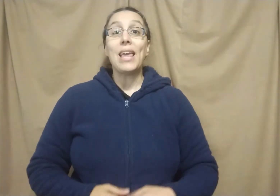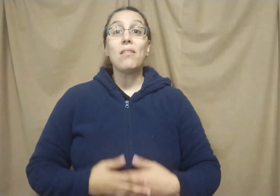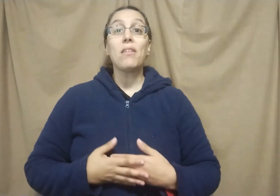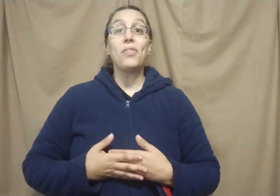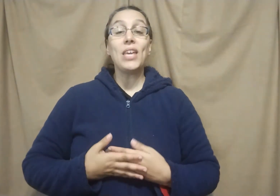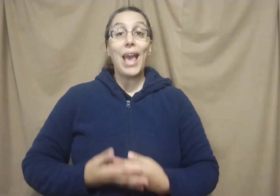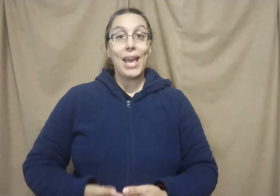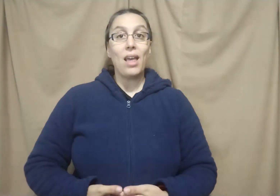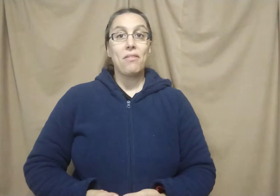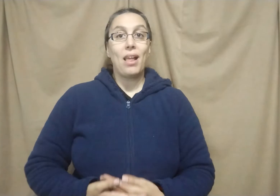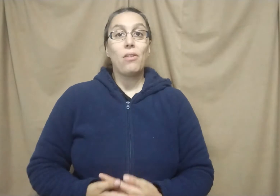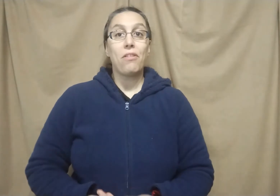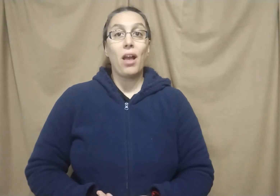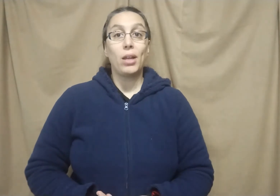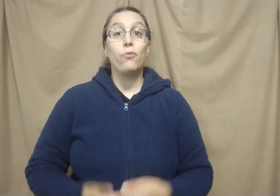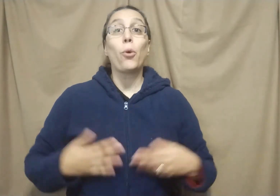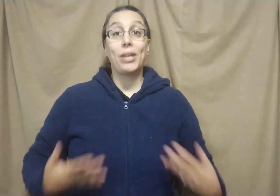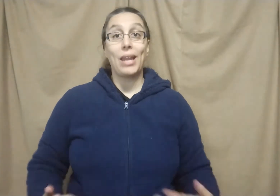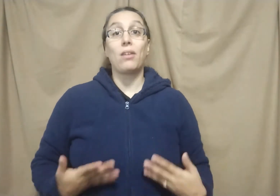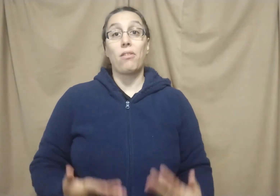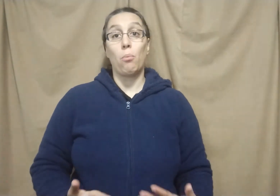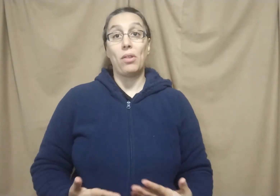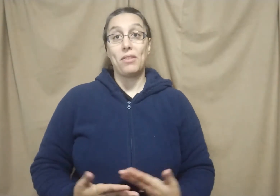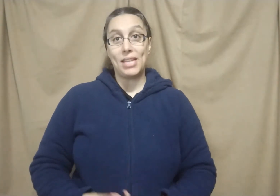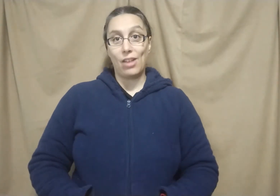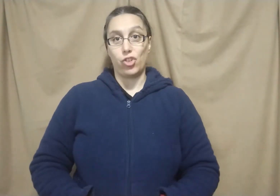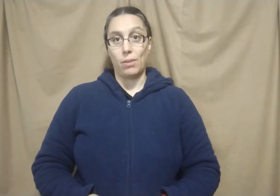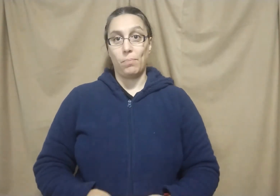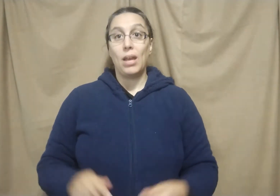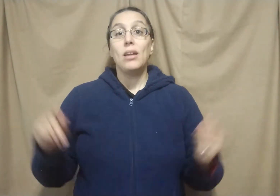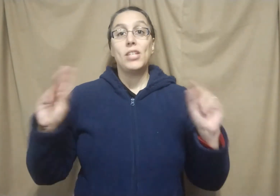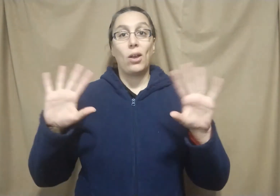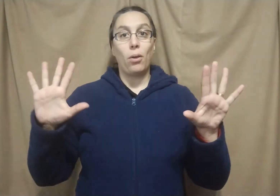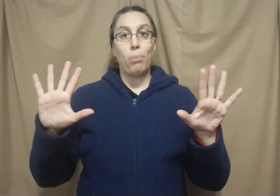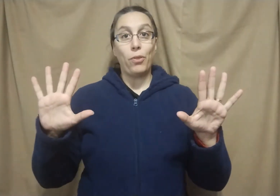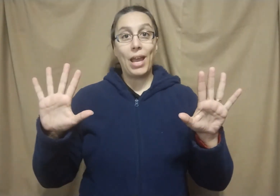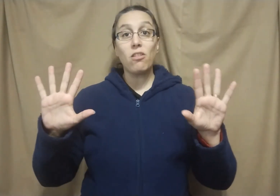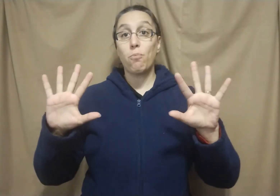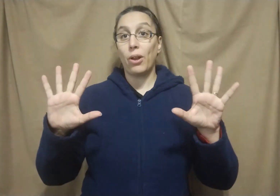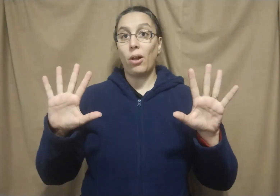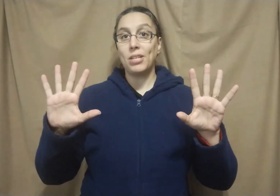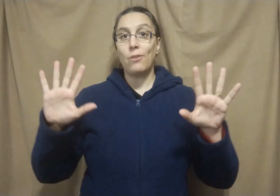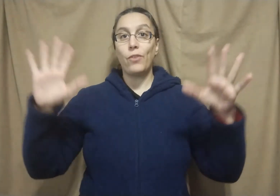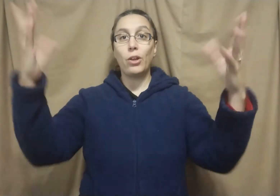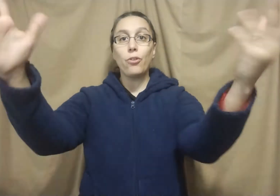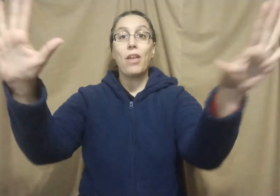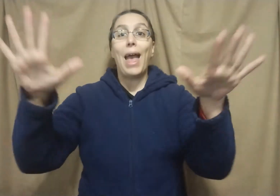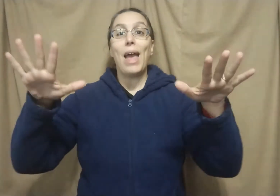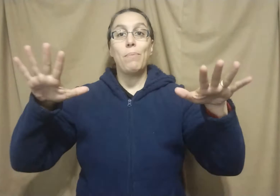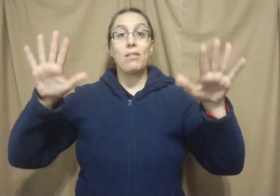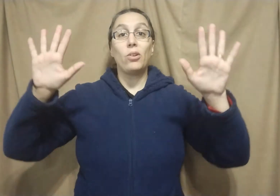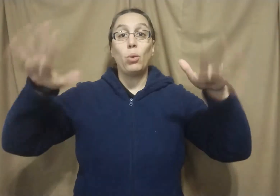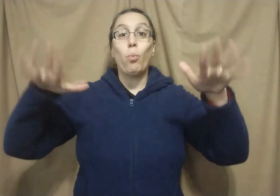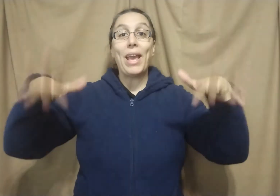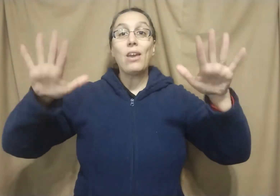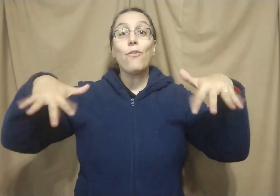is the ASL sign for getting someone's attention. Take both hands, spread all 10 fingers, and basically wave at